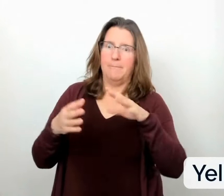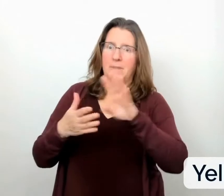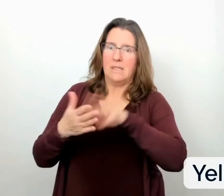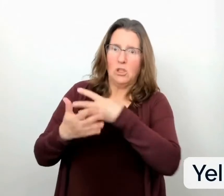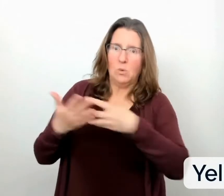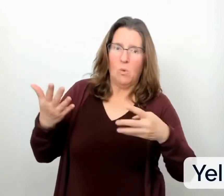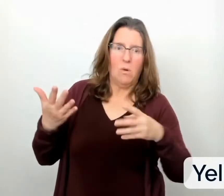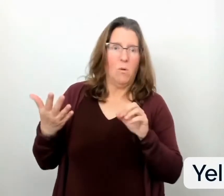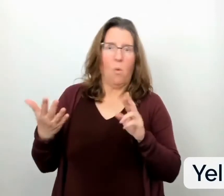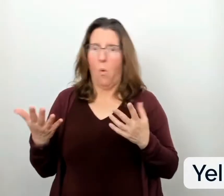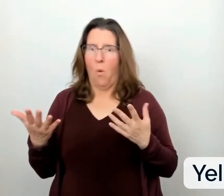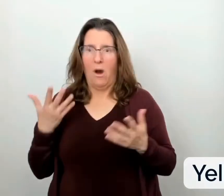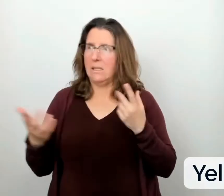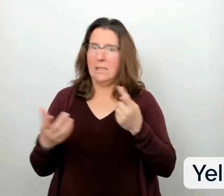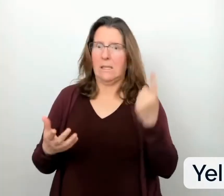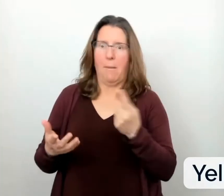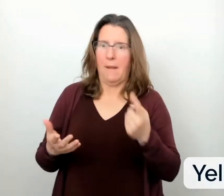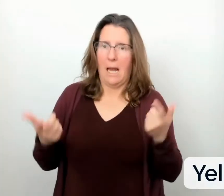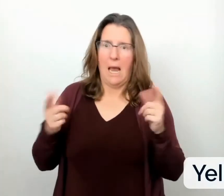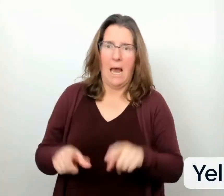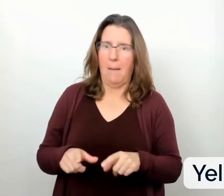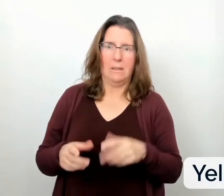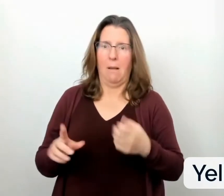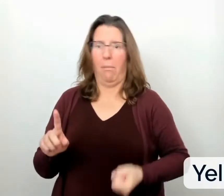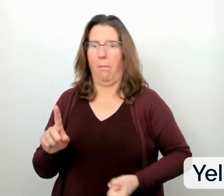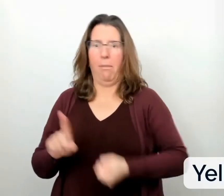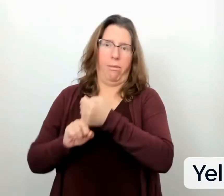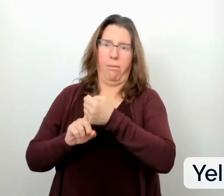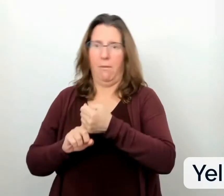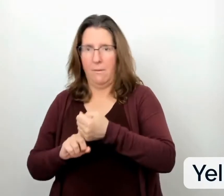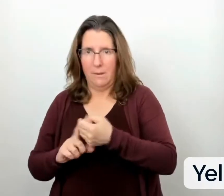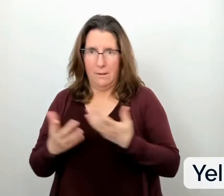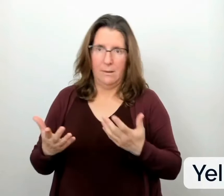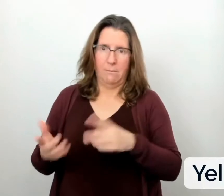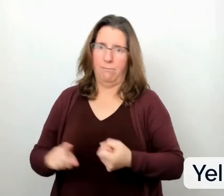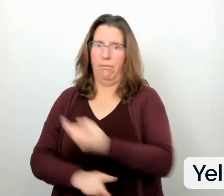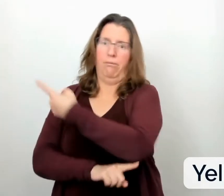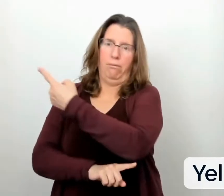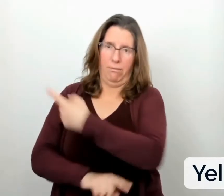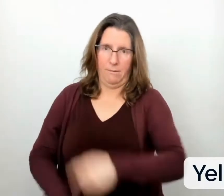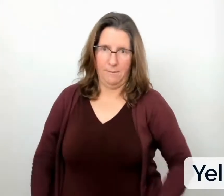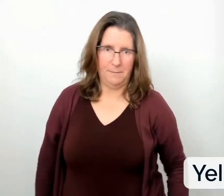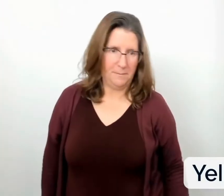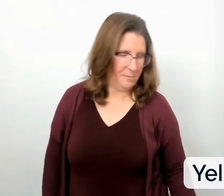control, acting out of sorts, also fall into this zone.